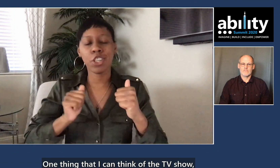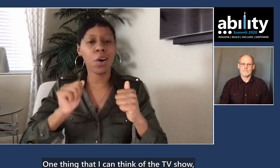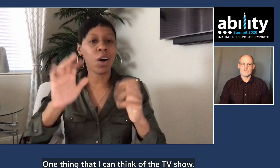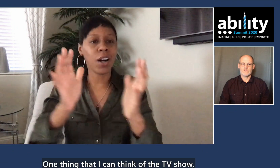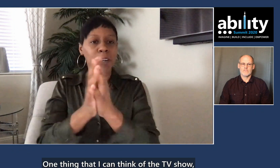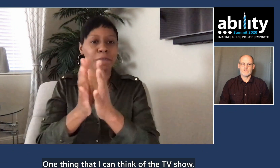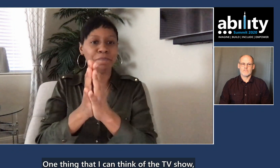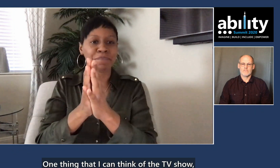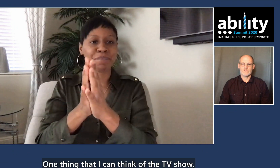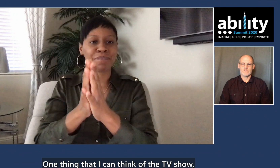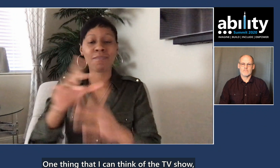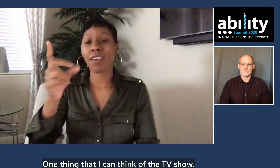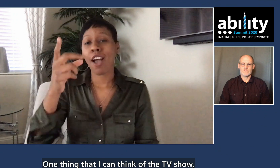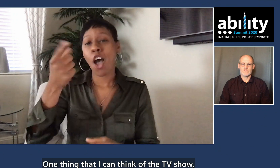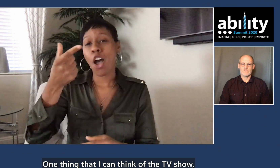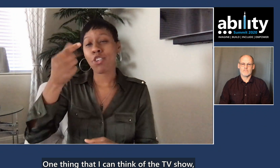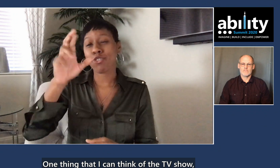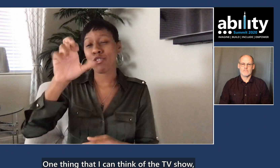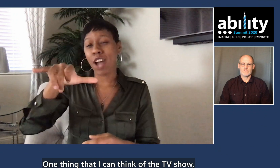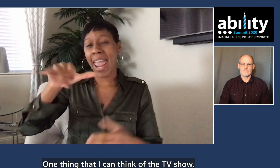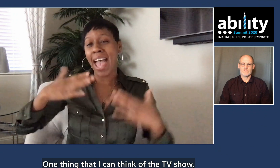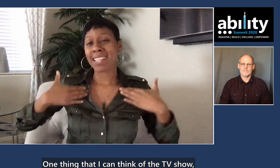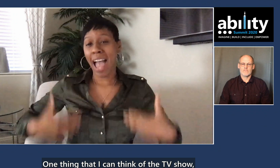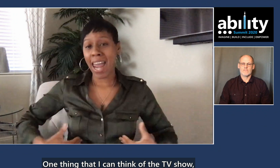think of, the TV show,